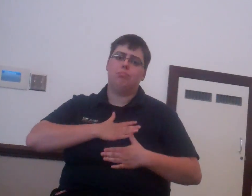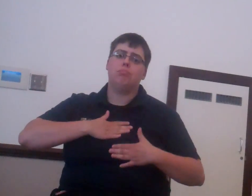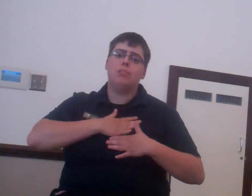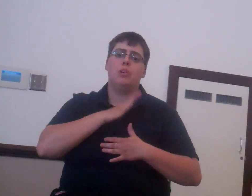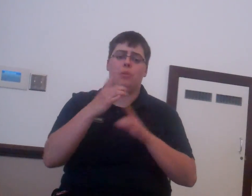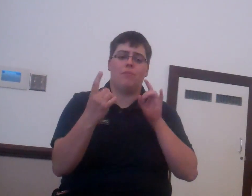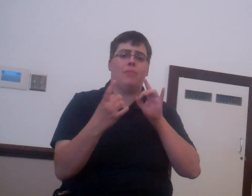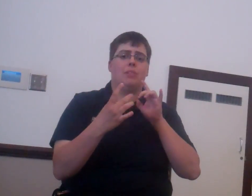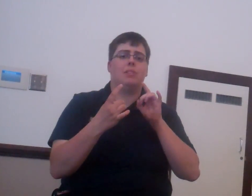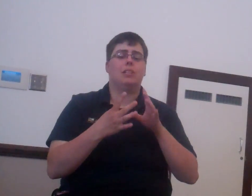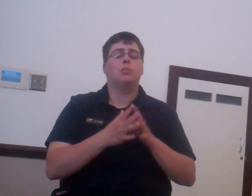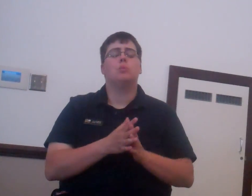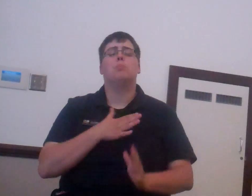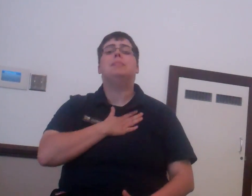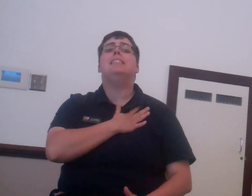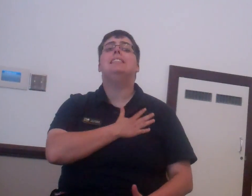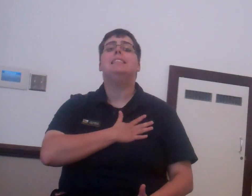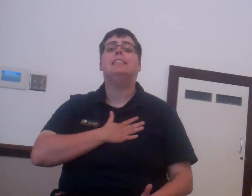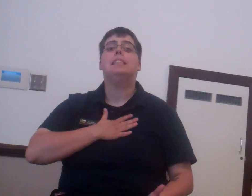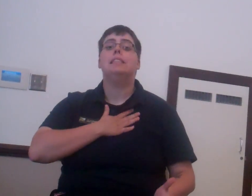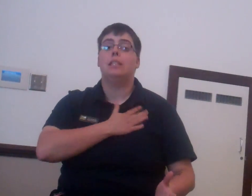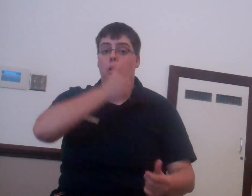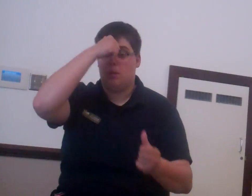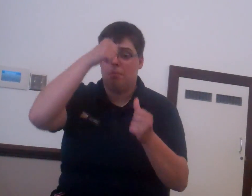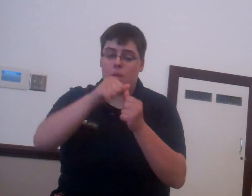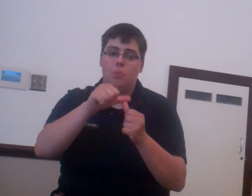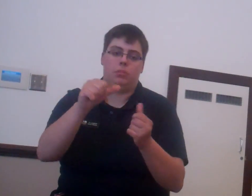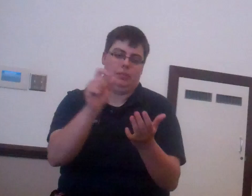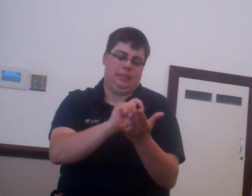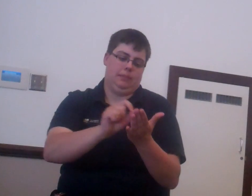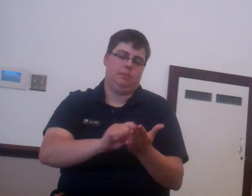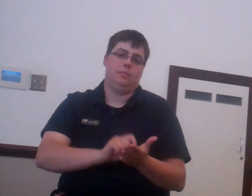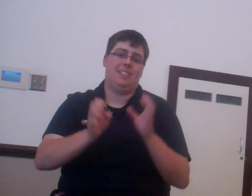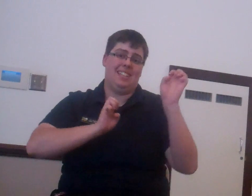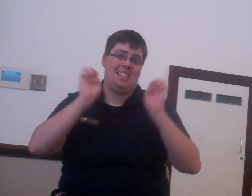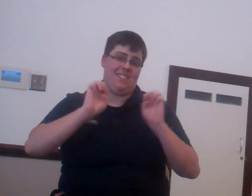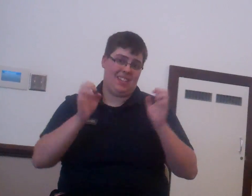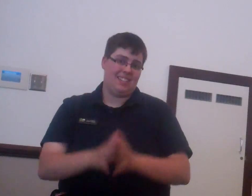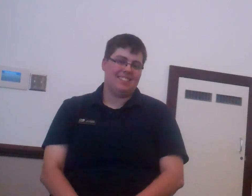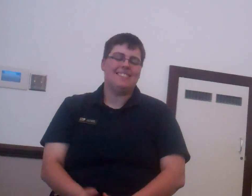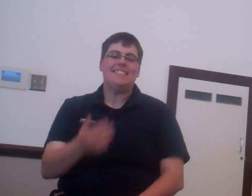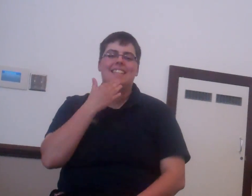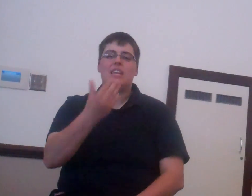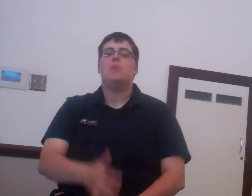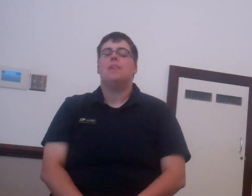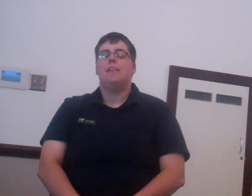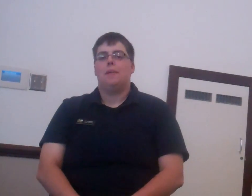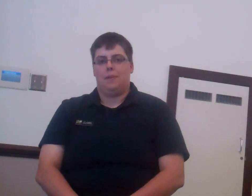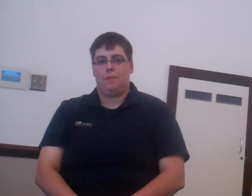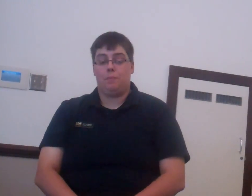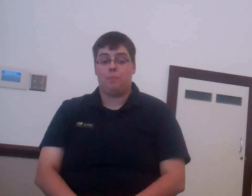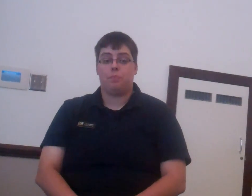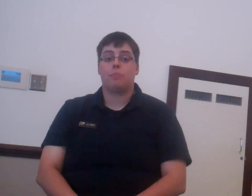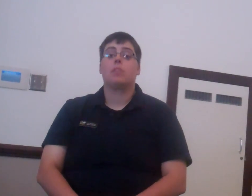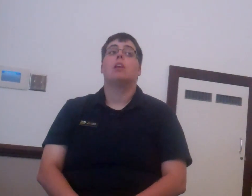to fill it out. And if you forget to fill it out when you get my reminder, okay? All right, so moving